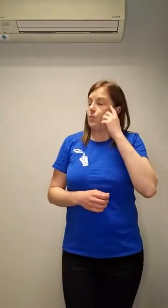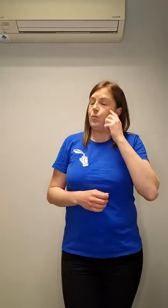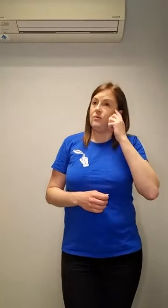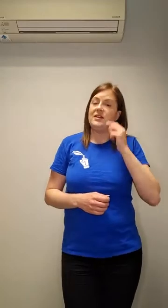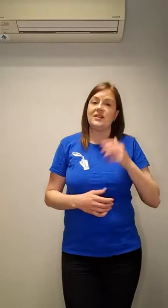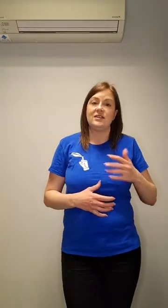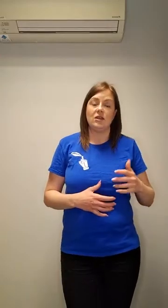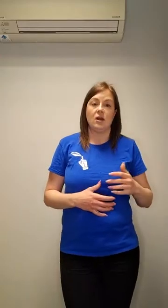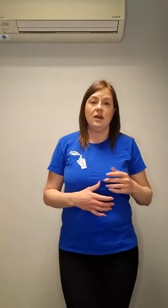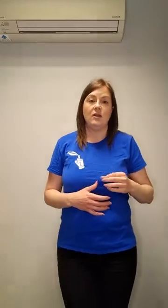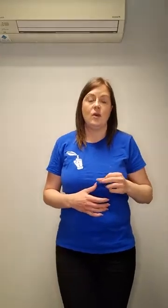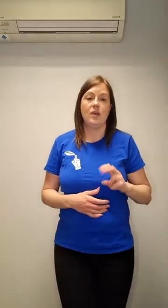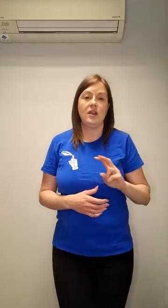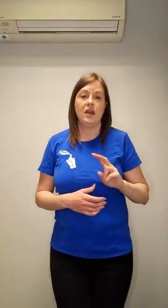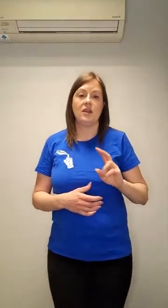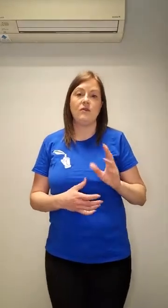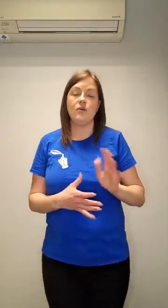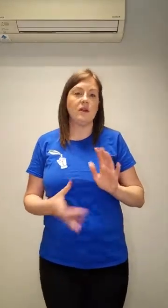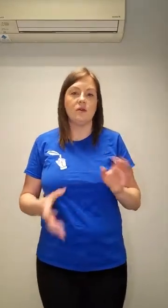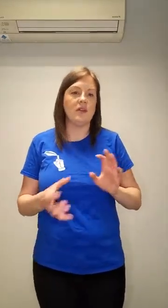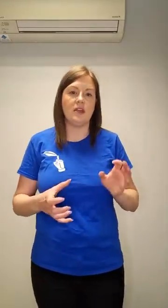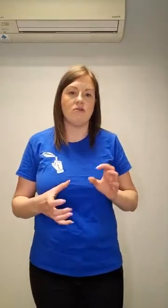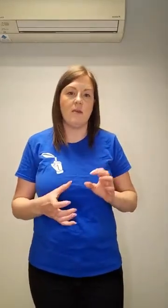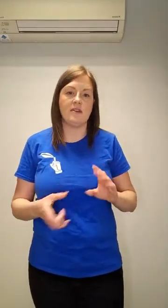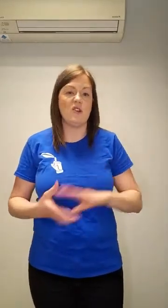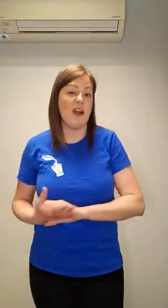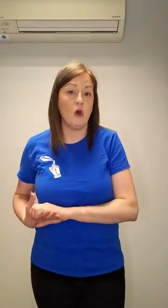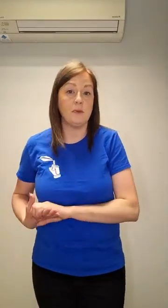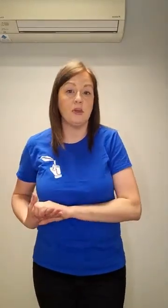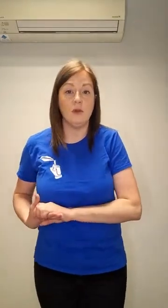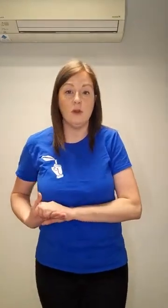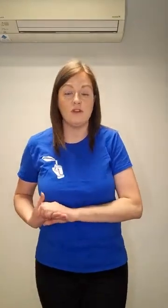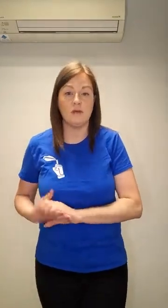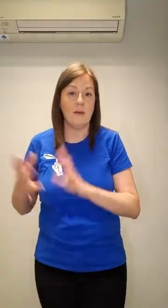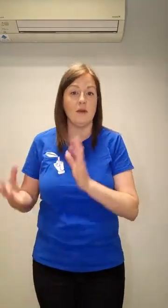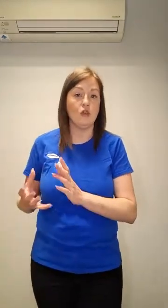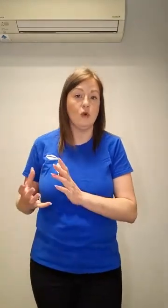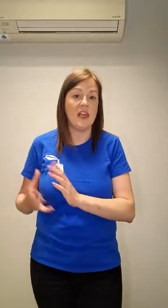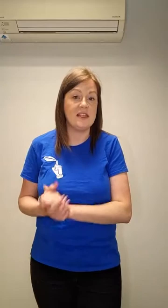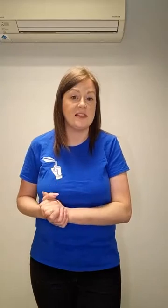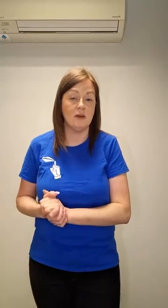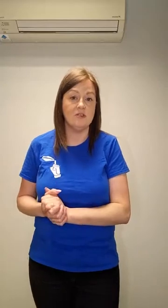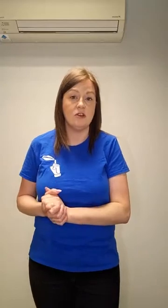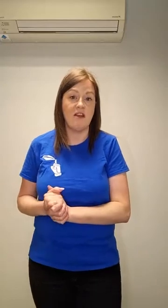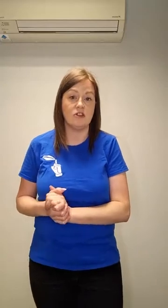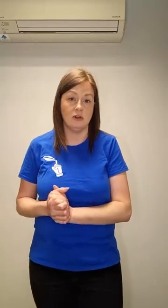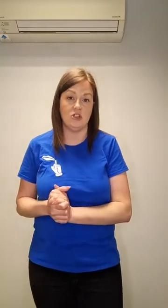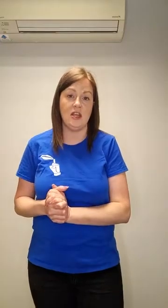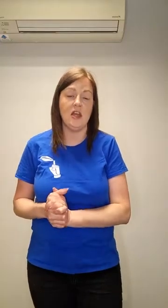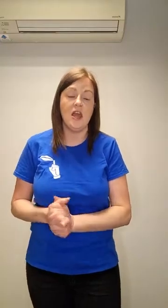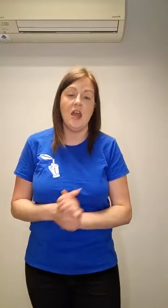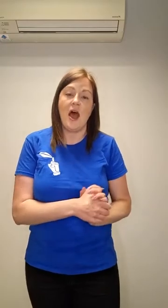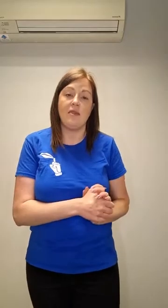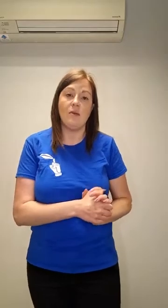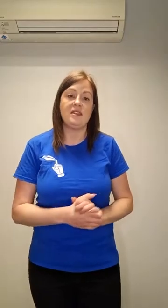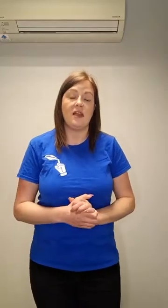When we say circling, we give you a little thing to remember. So you have hop to move to remember your key skills and your methodology. And then we say